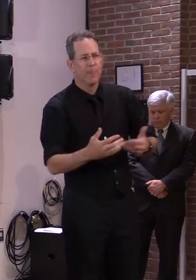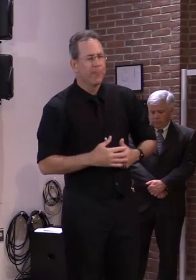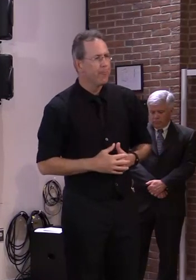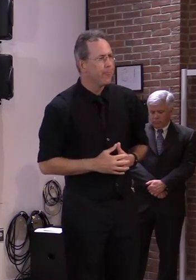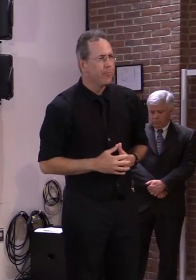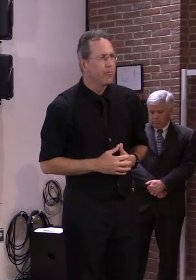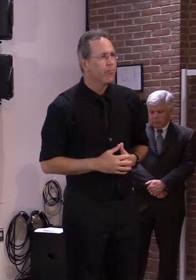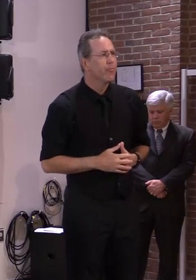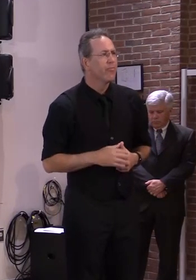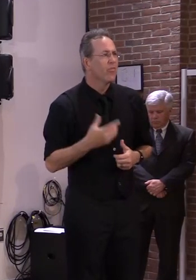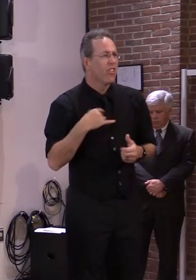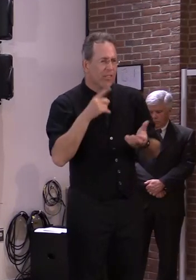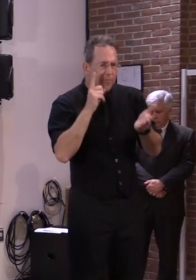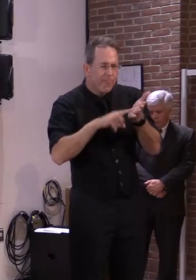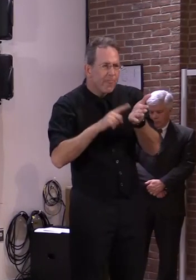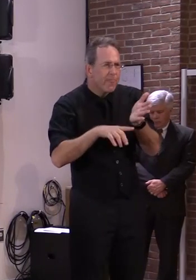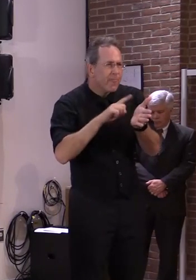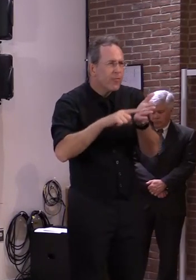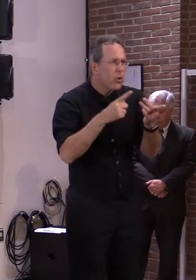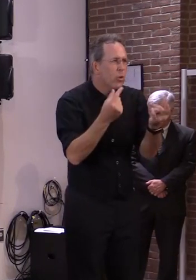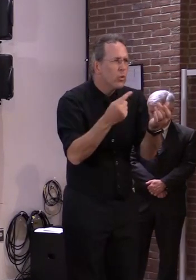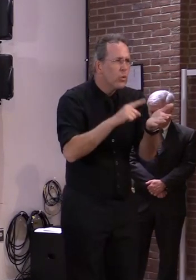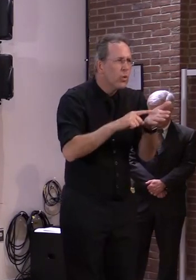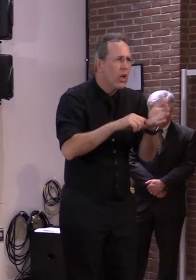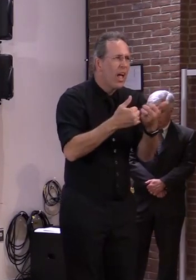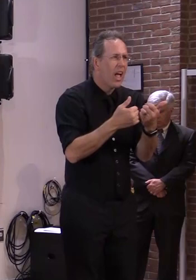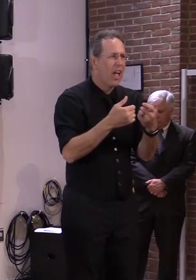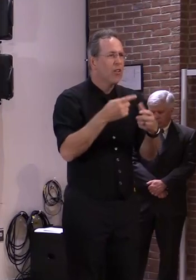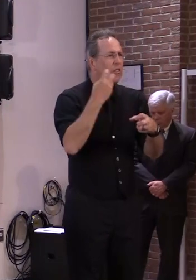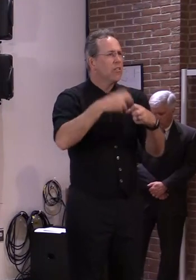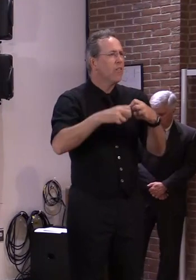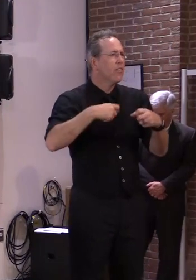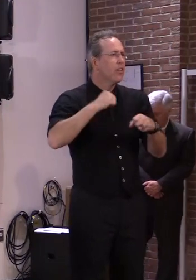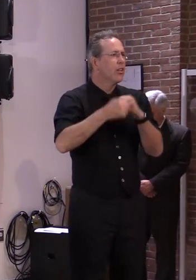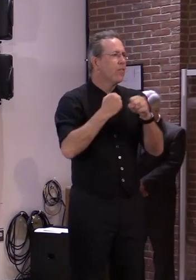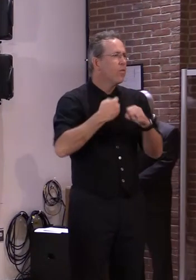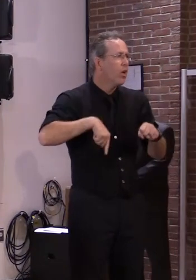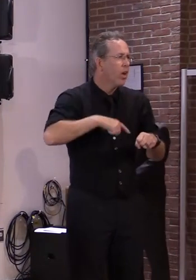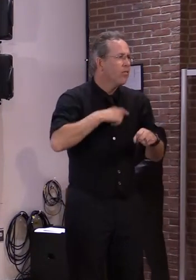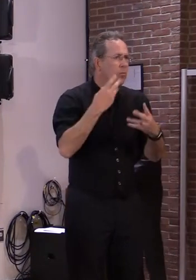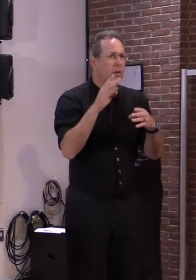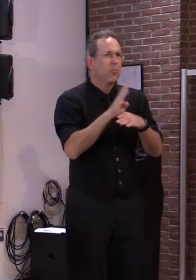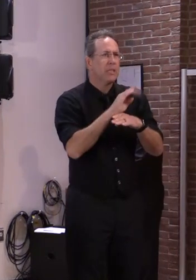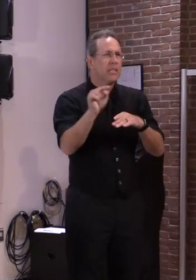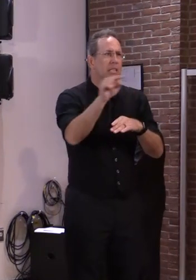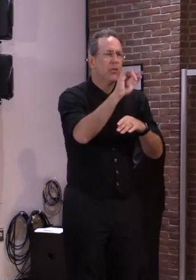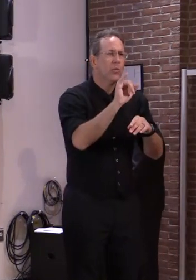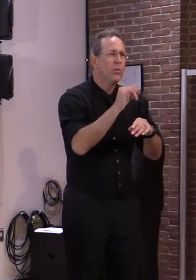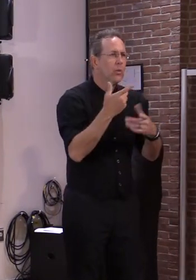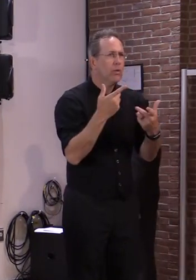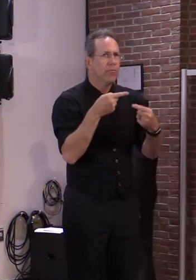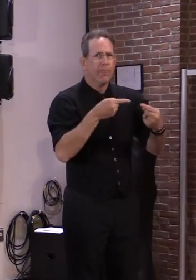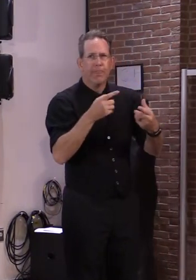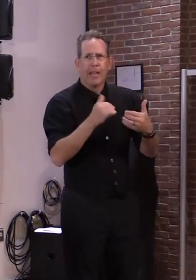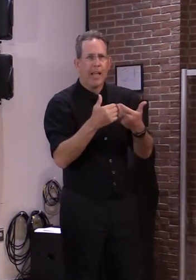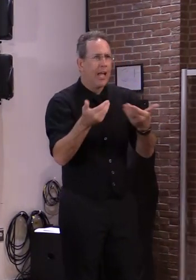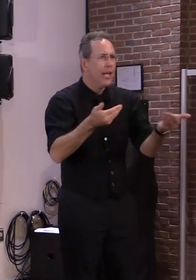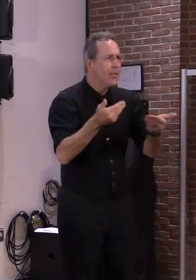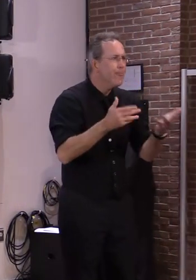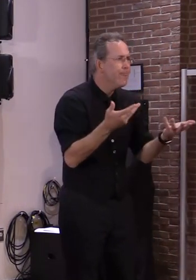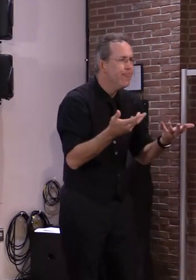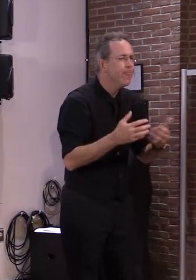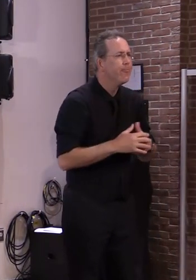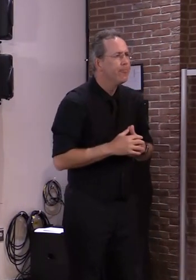know it's been a really tough year. I've heard from many owners of hospitality businesses that they are